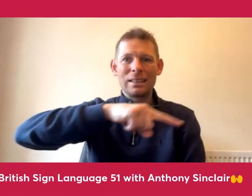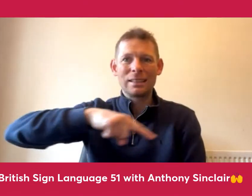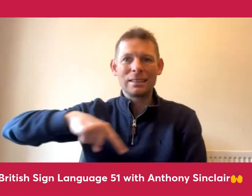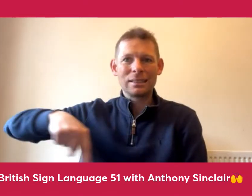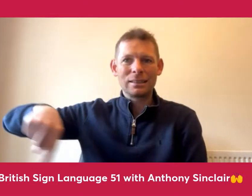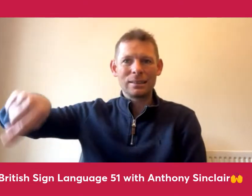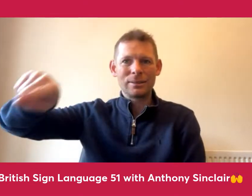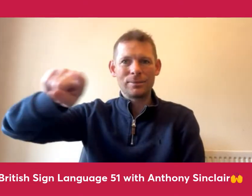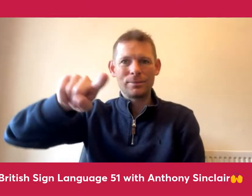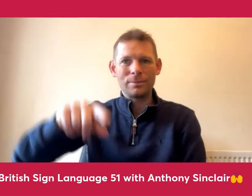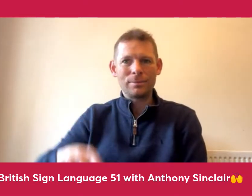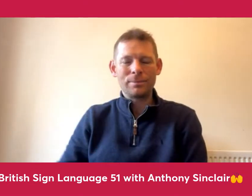Or near a lake.